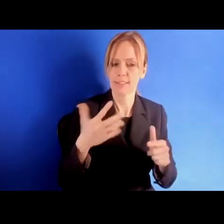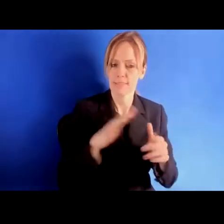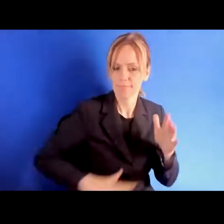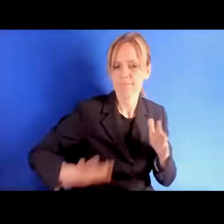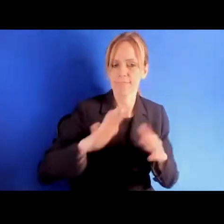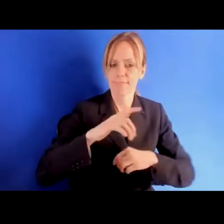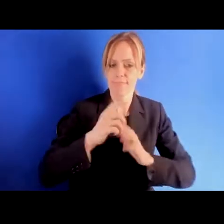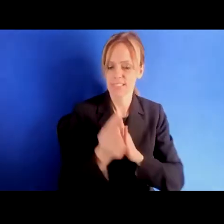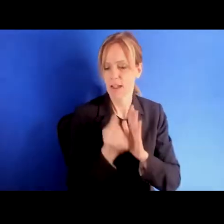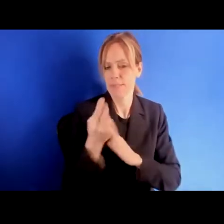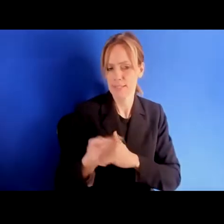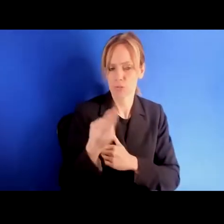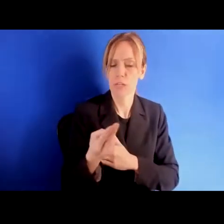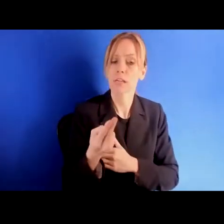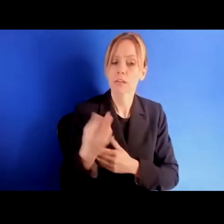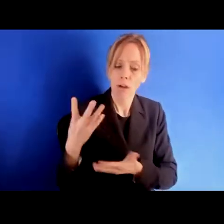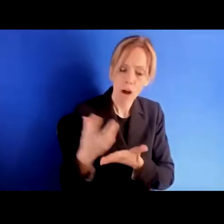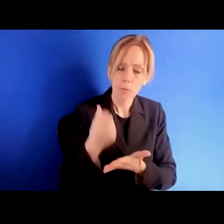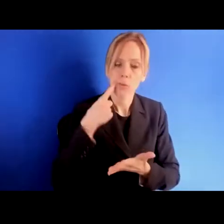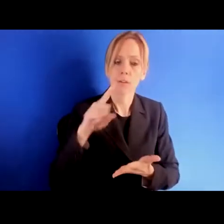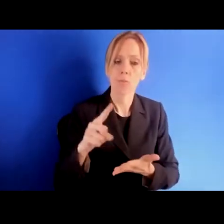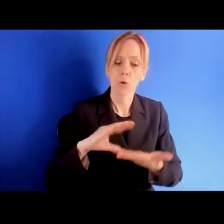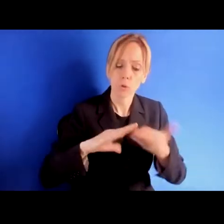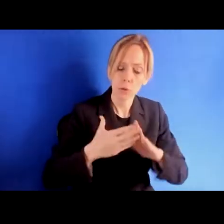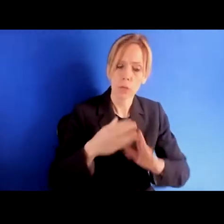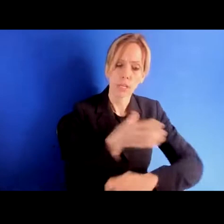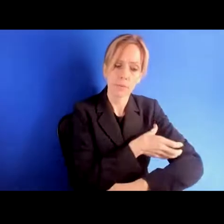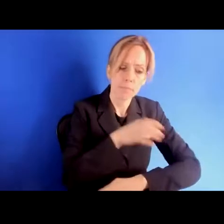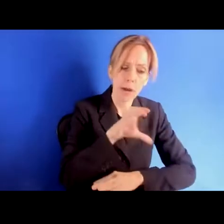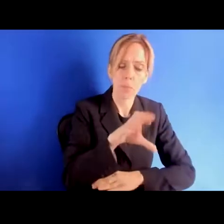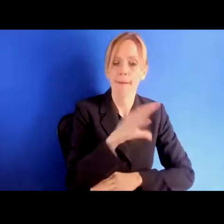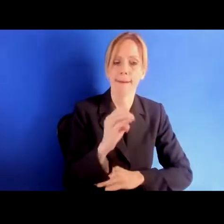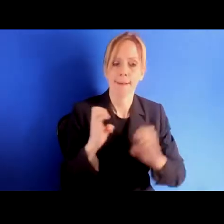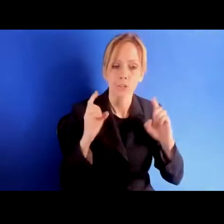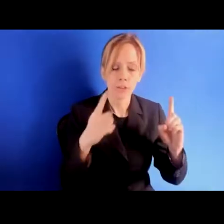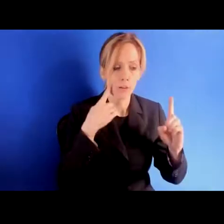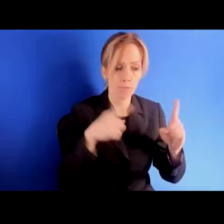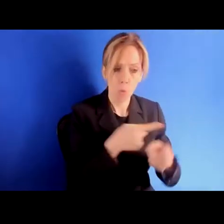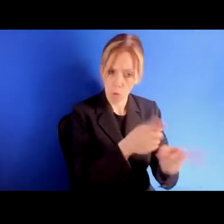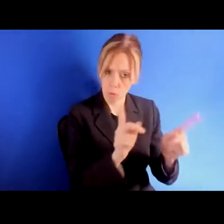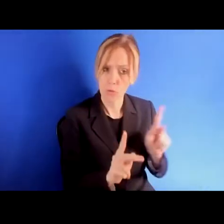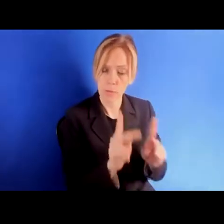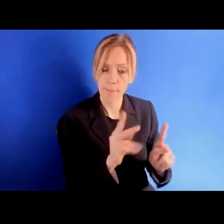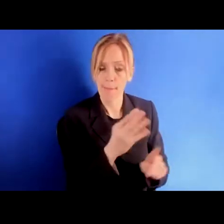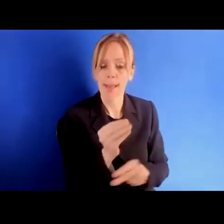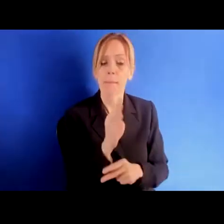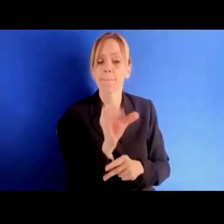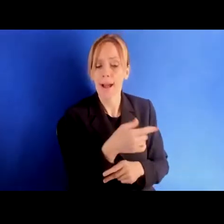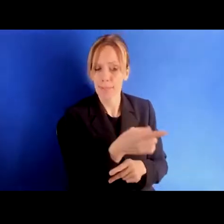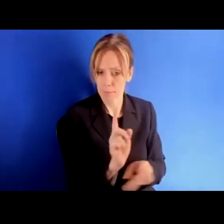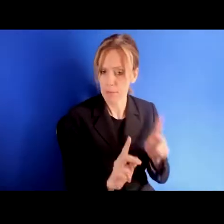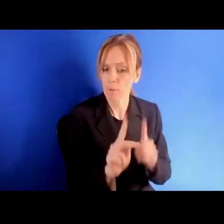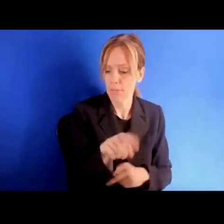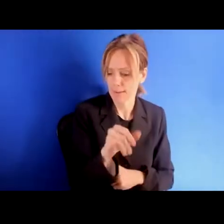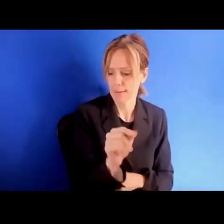for community empowerment and education from and by those who most need it. They're expanding the who of